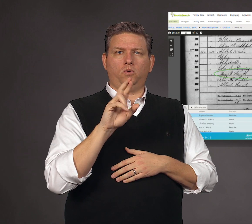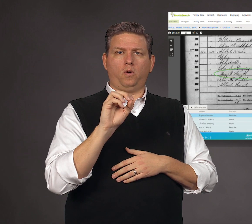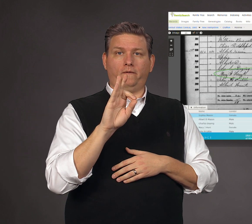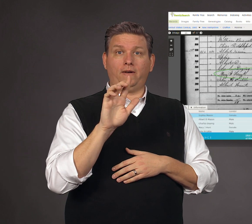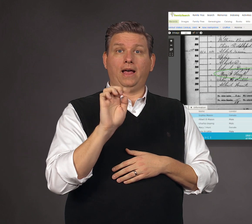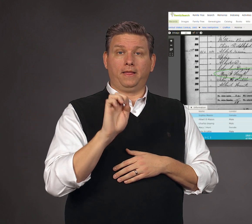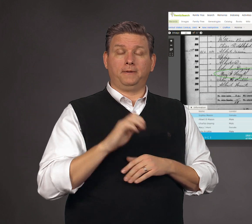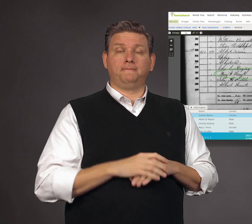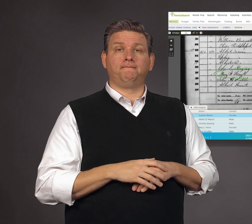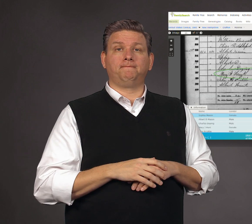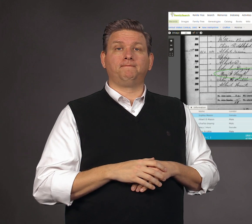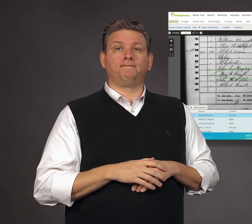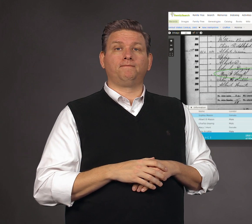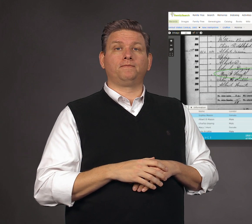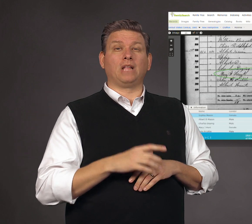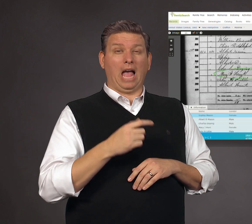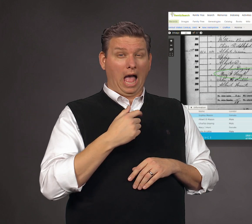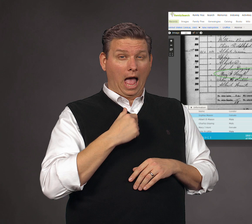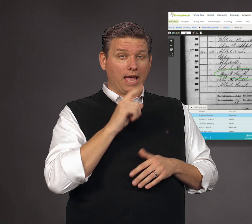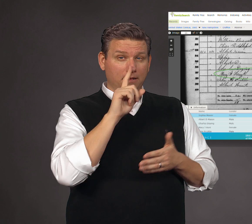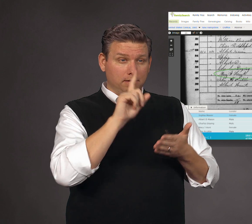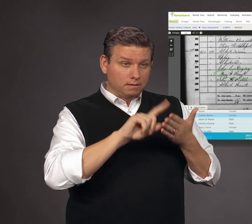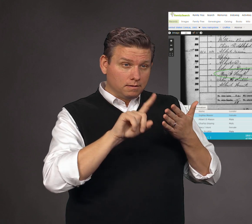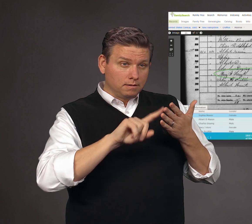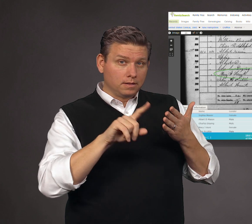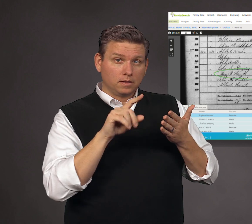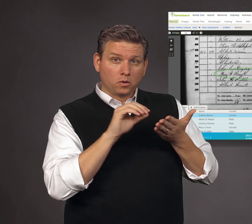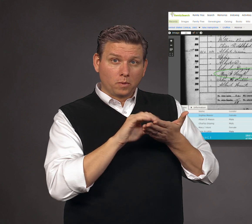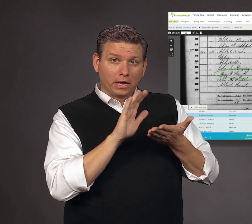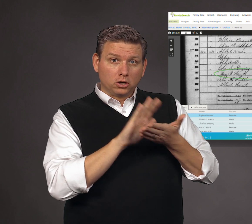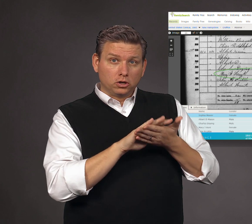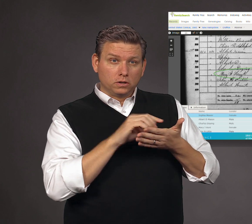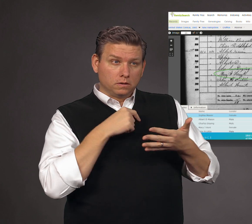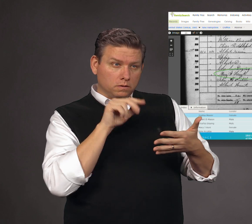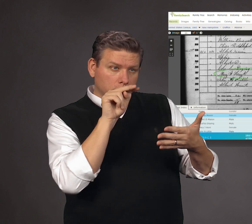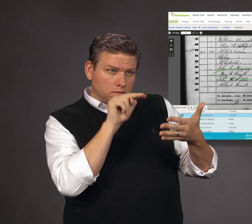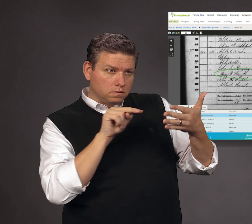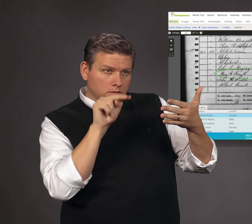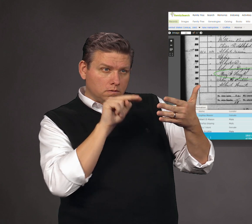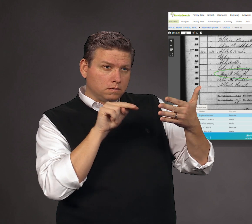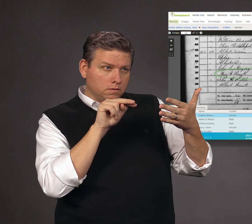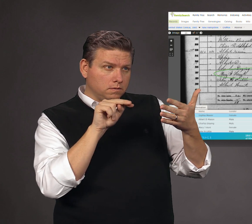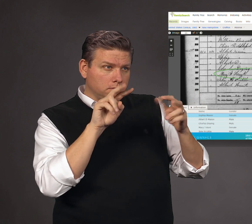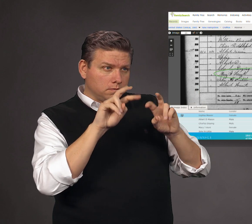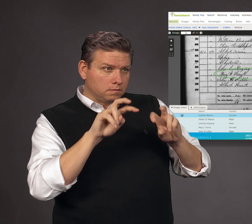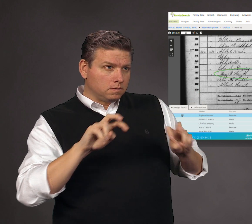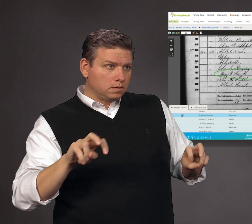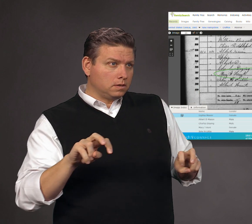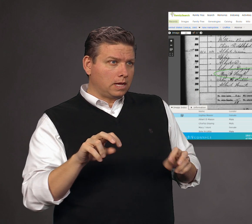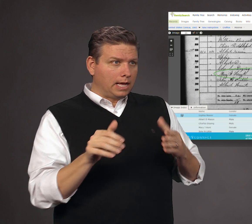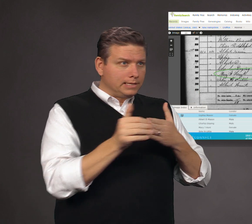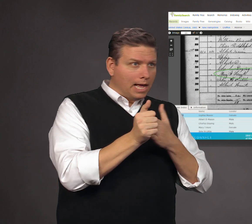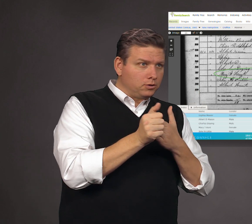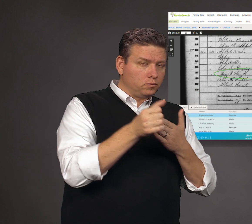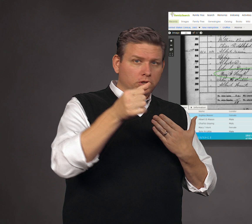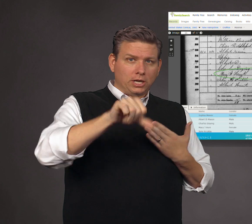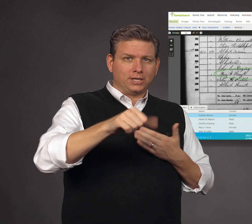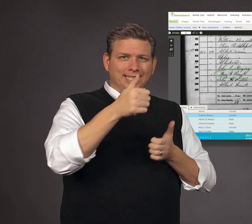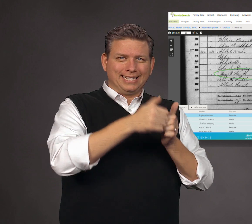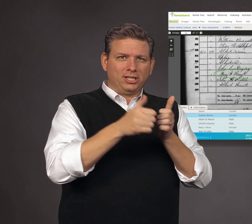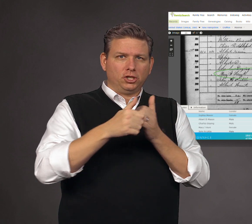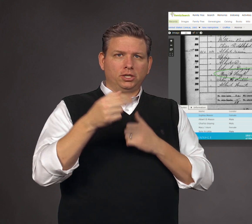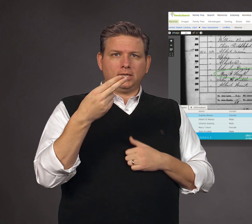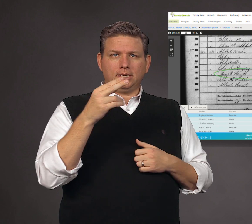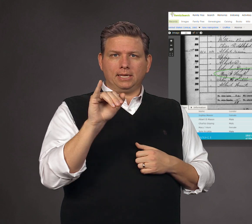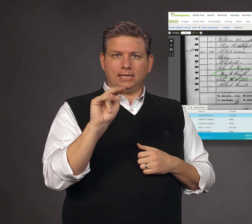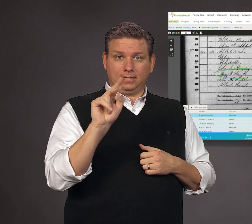I went through each record hint in the same way until I had analyzed and either attached or rejected every record hint. One